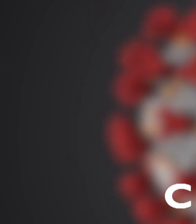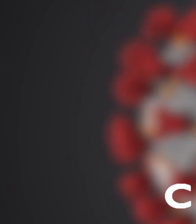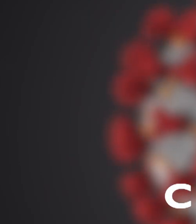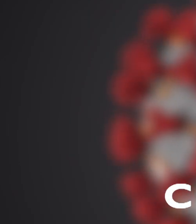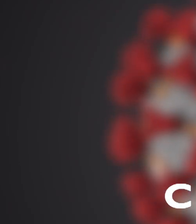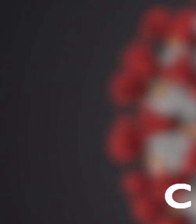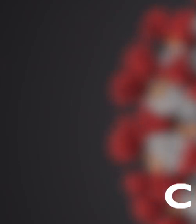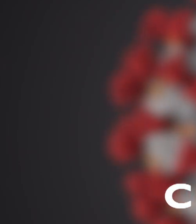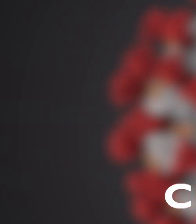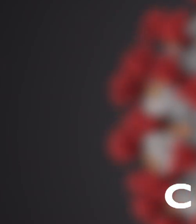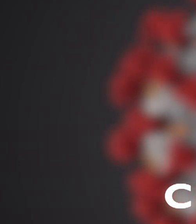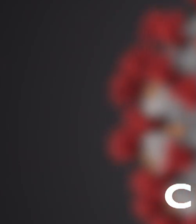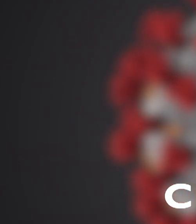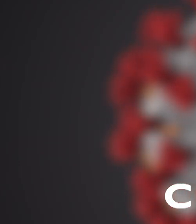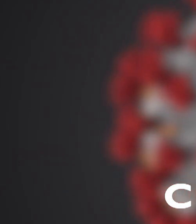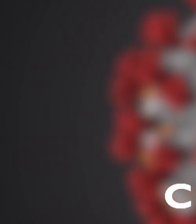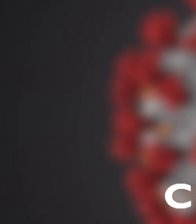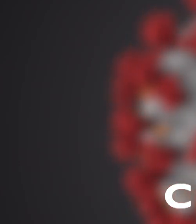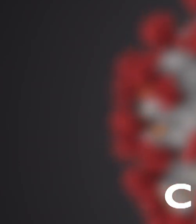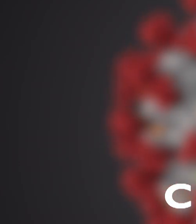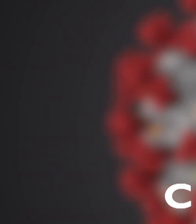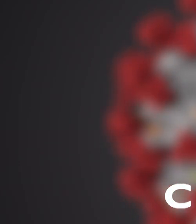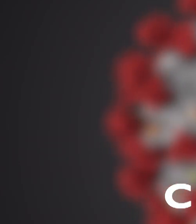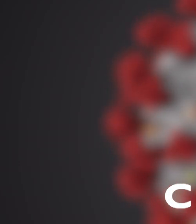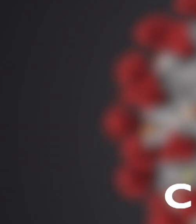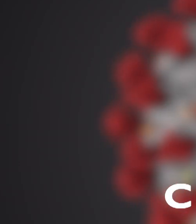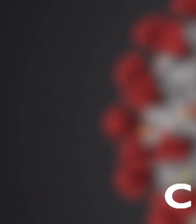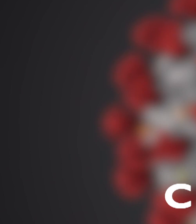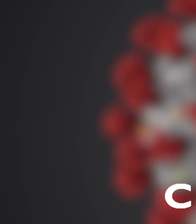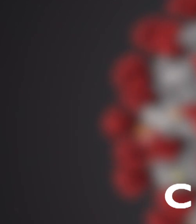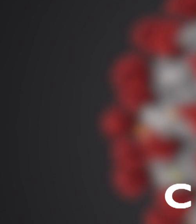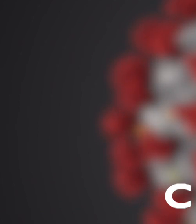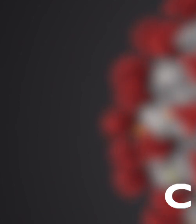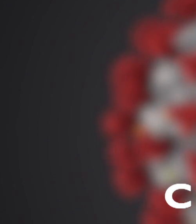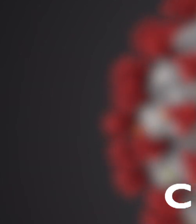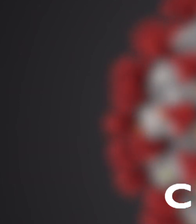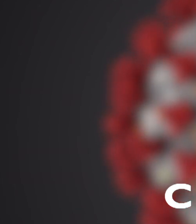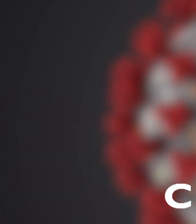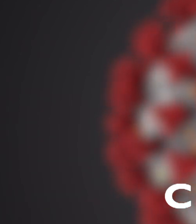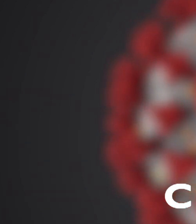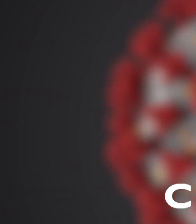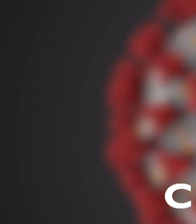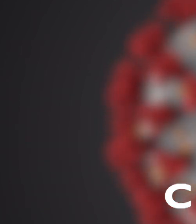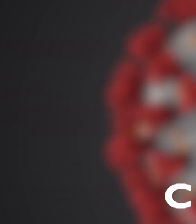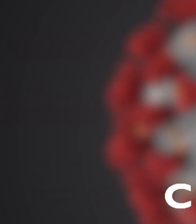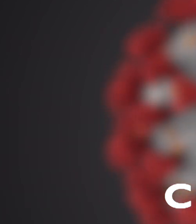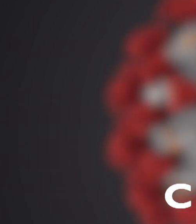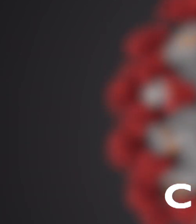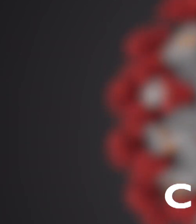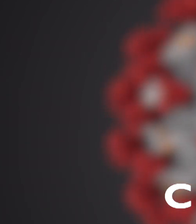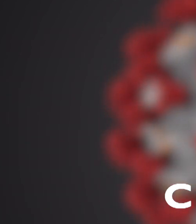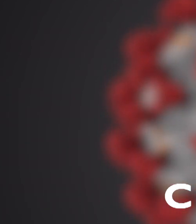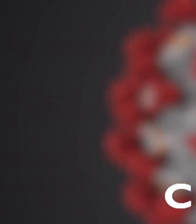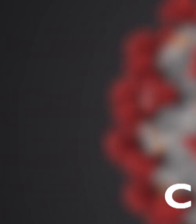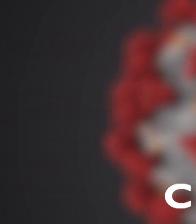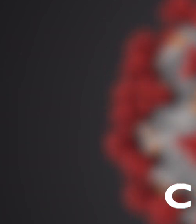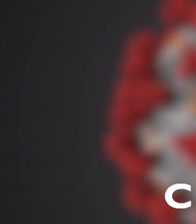For the latest information regarding the COVID-19 pandemic in Cupertino, please visit